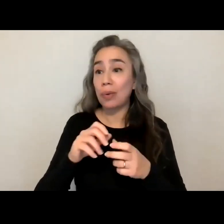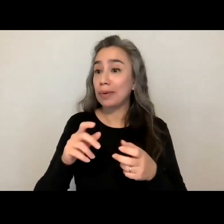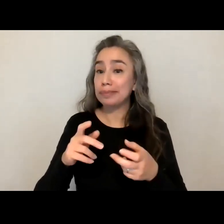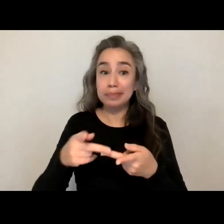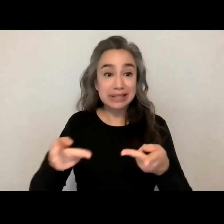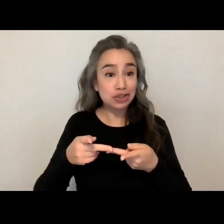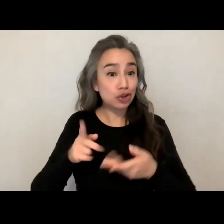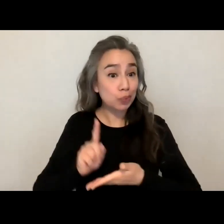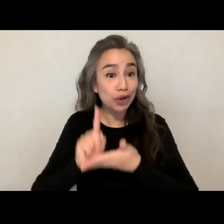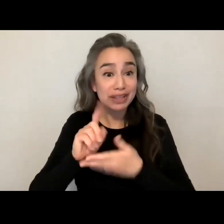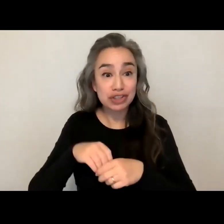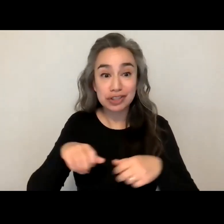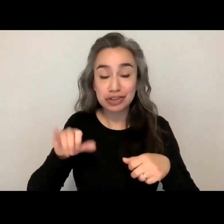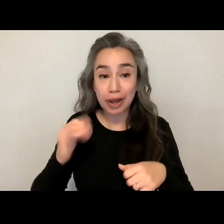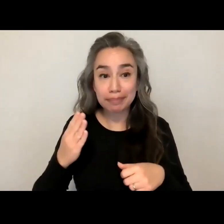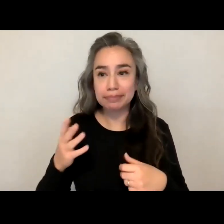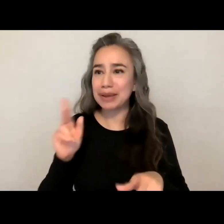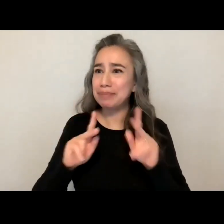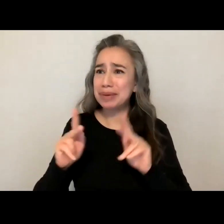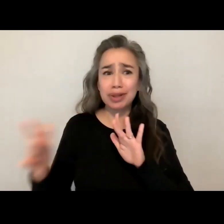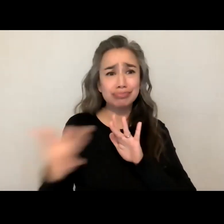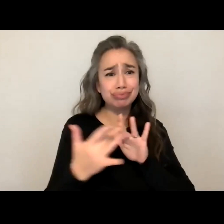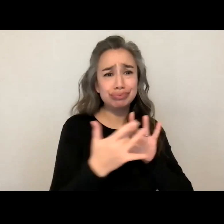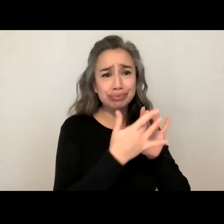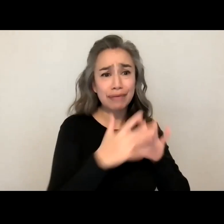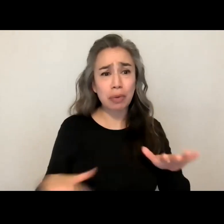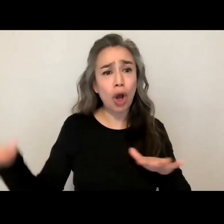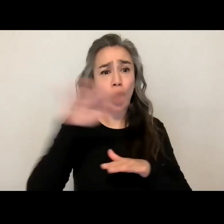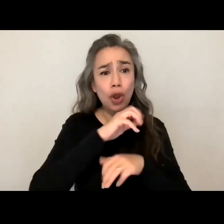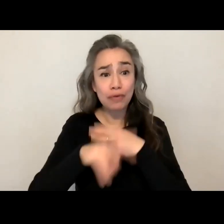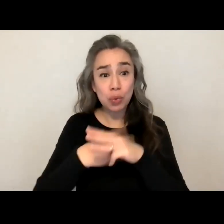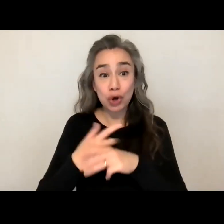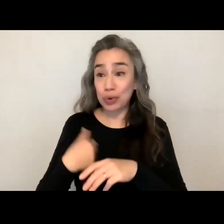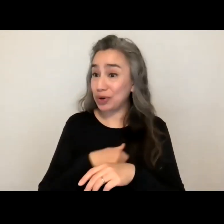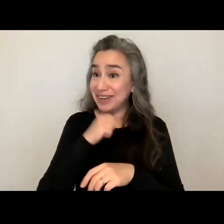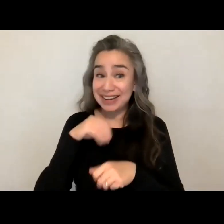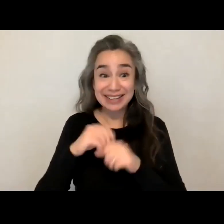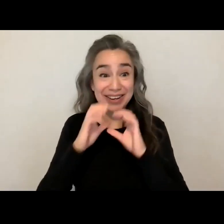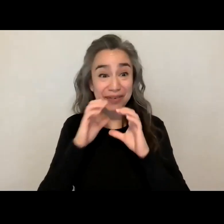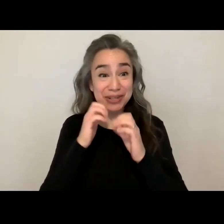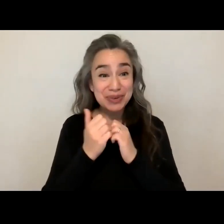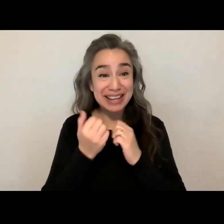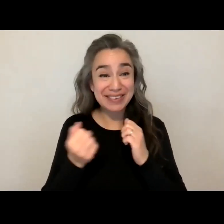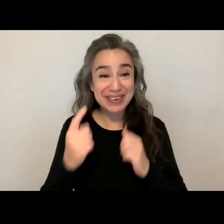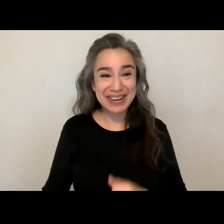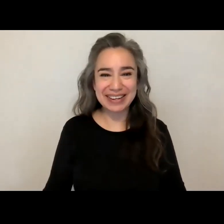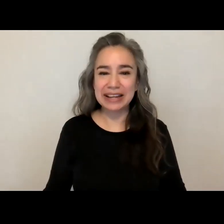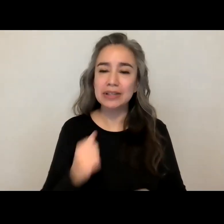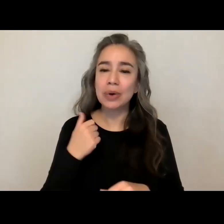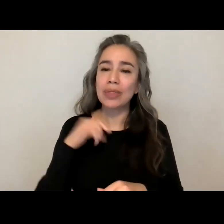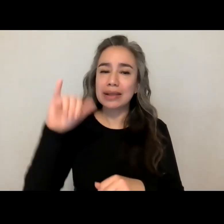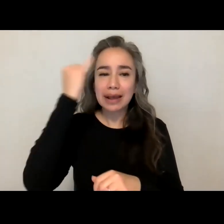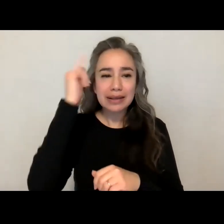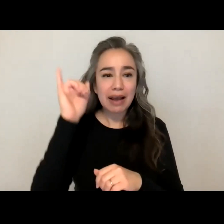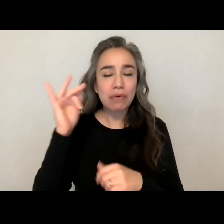because people are reaching out from all over the world, honestly, and we're not in conversation with everyone. So it goes back to that whole idea about why these